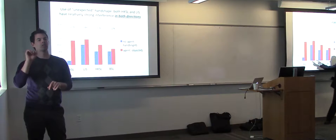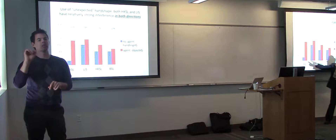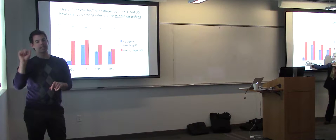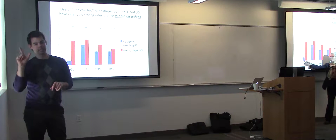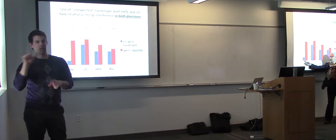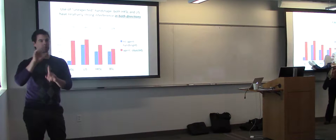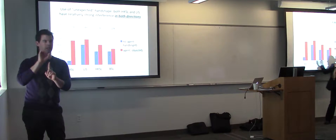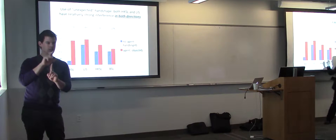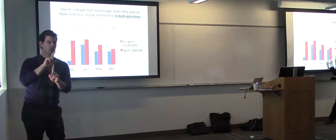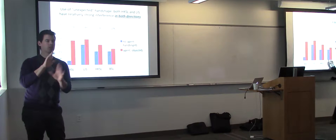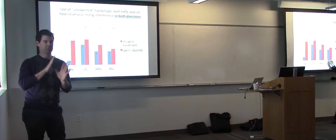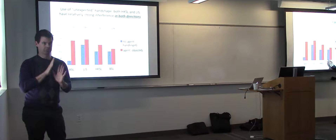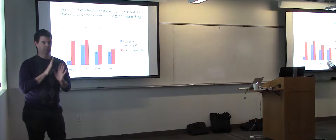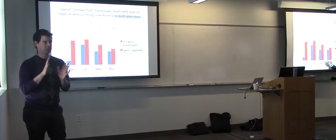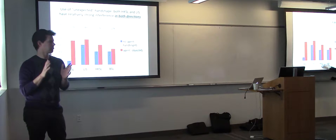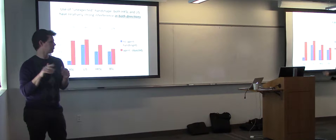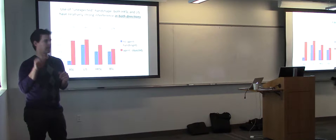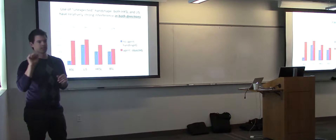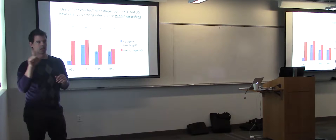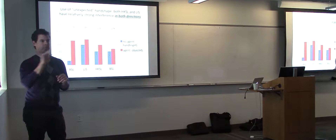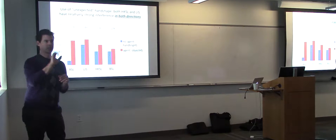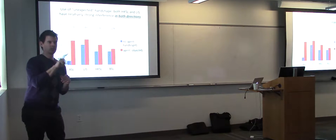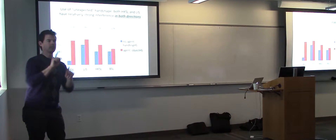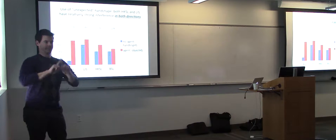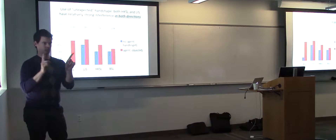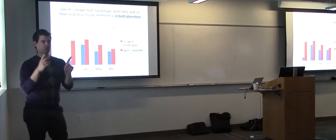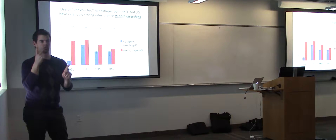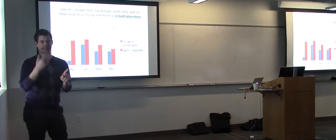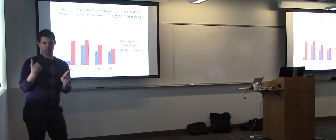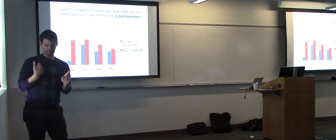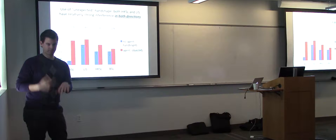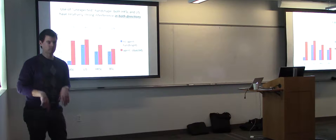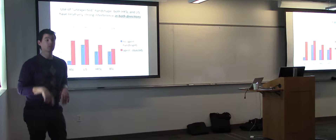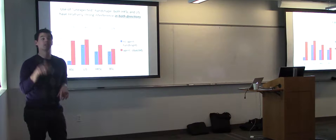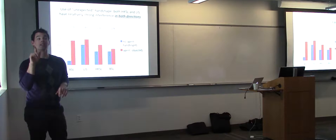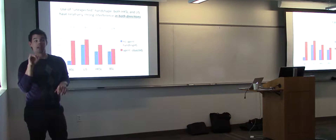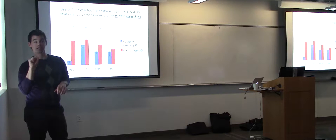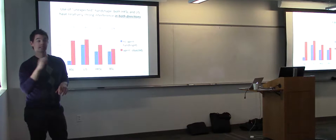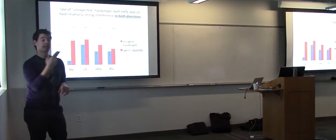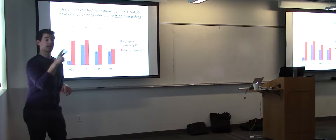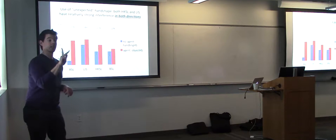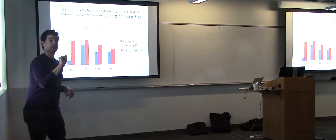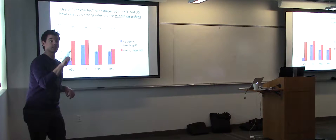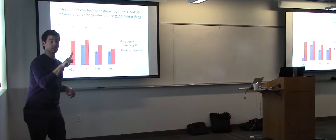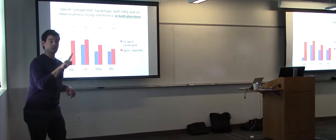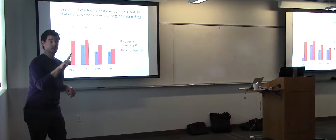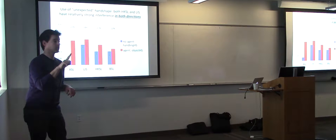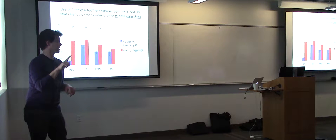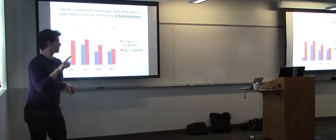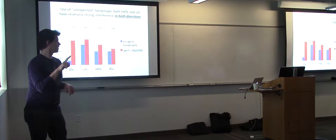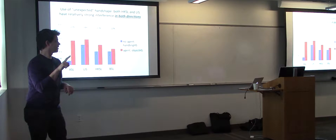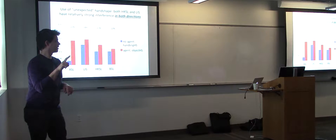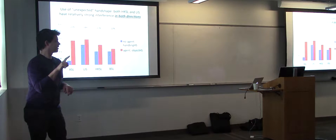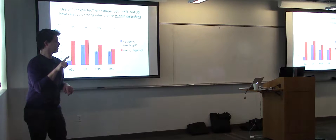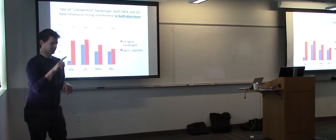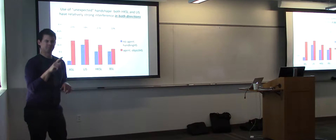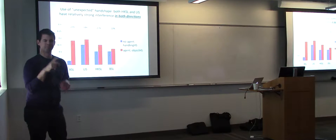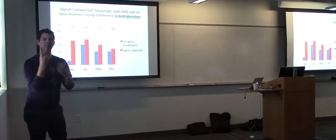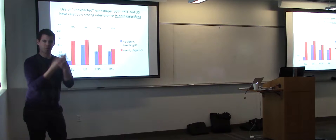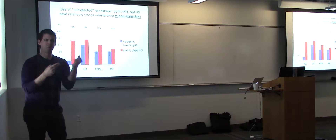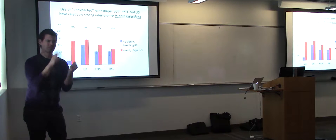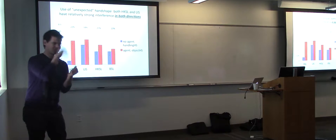significant difference between ASL and BSL. In LEASE and in HKSL, the interference is going both